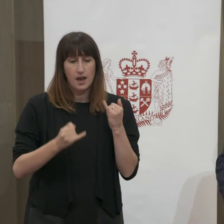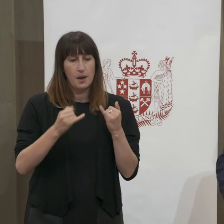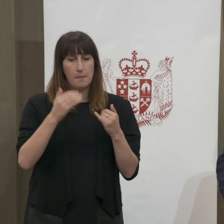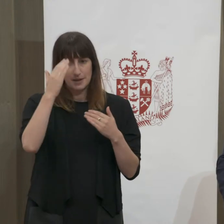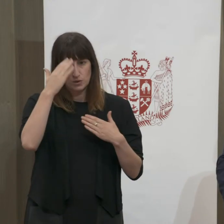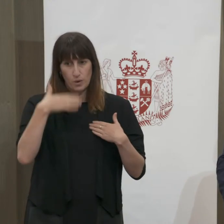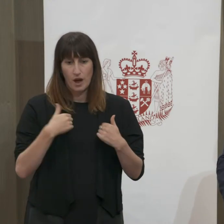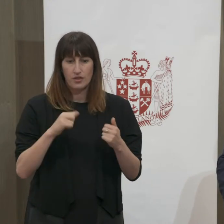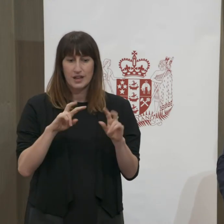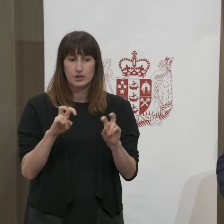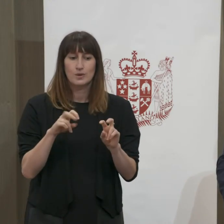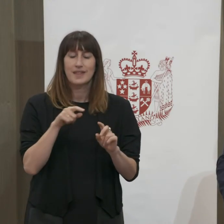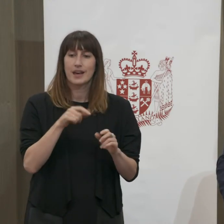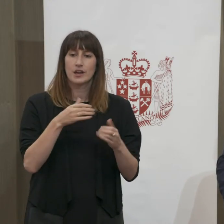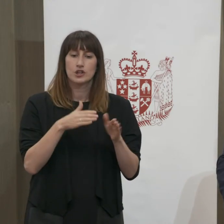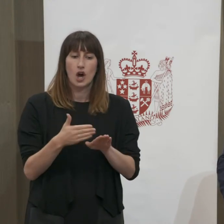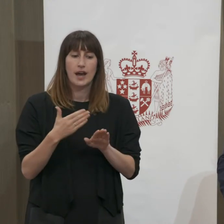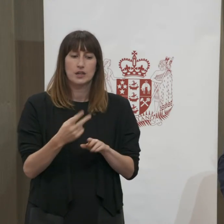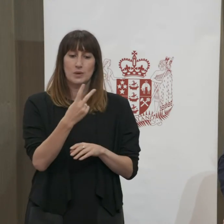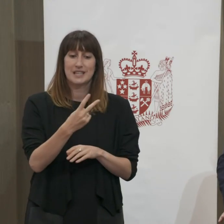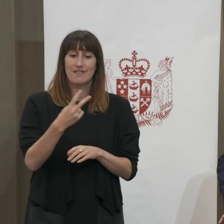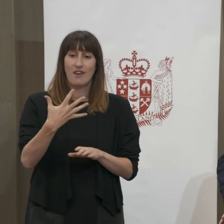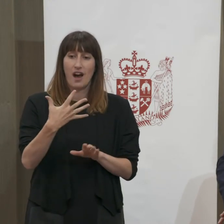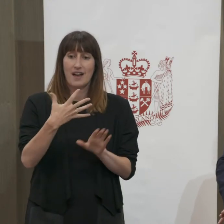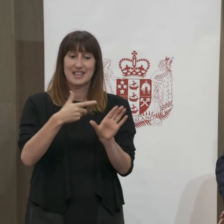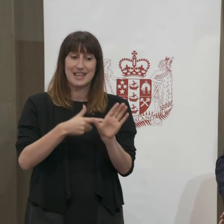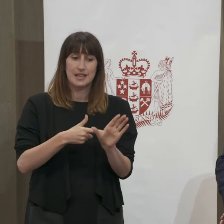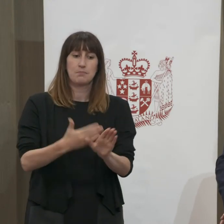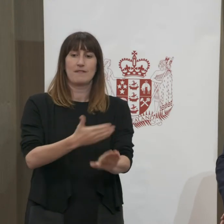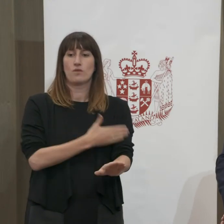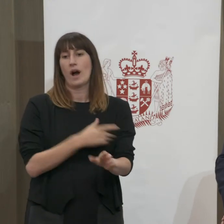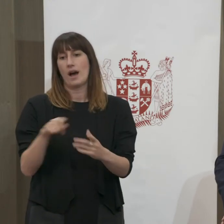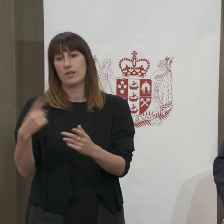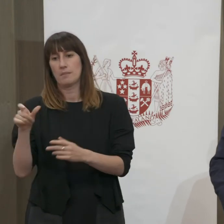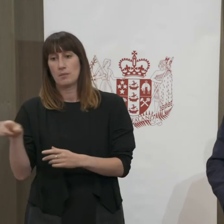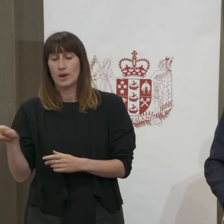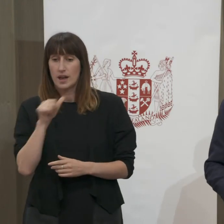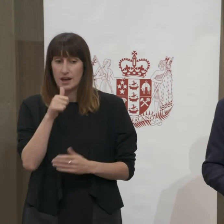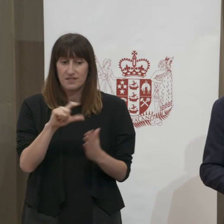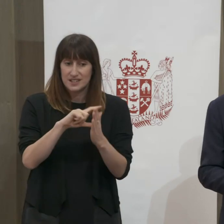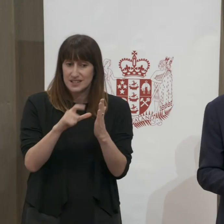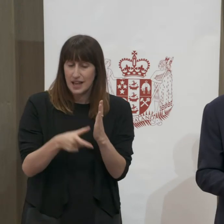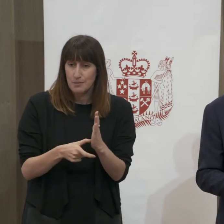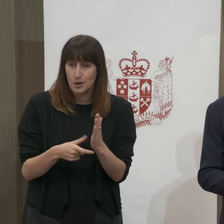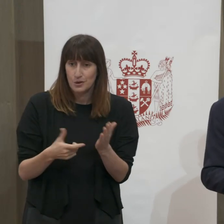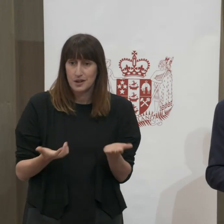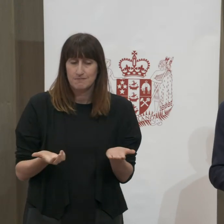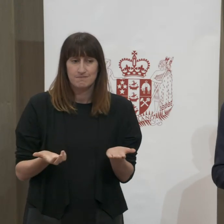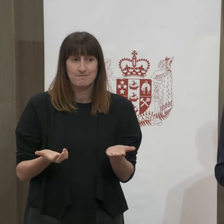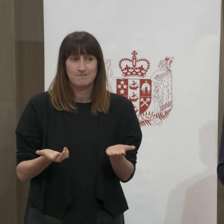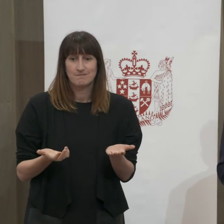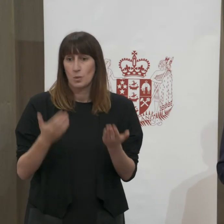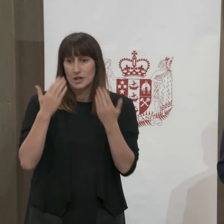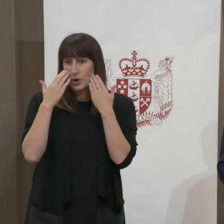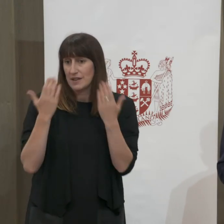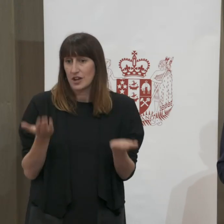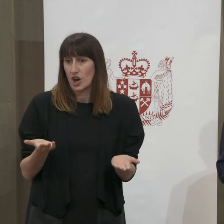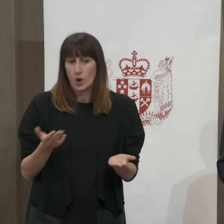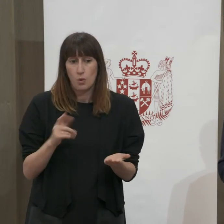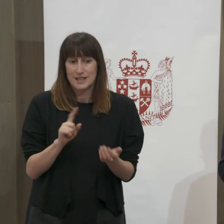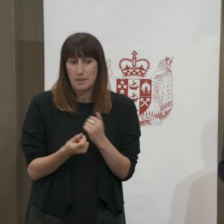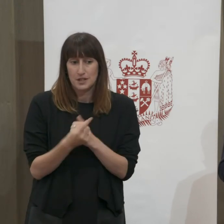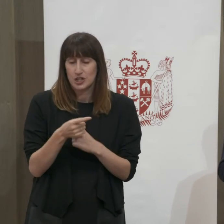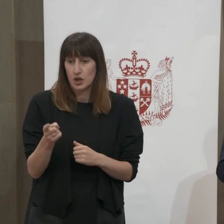25 years earlier than others. And if you're disabled, well, we don't even know what's happening with you because we don't gather